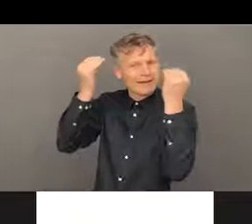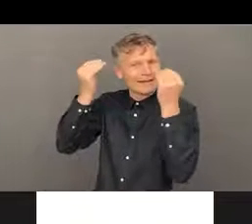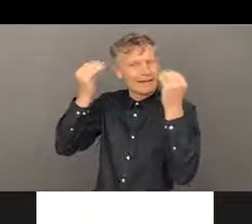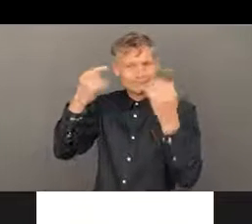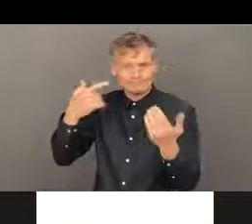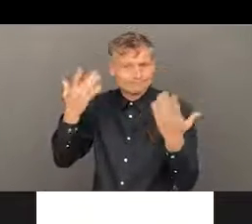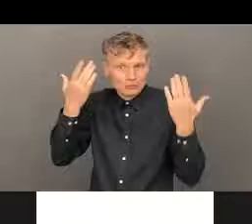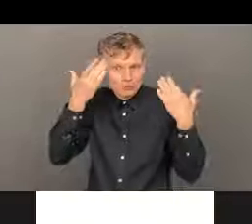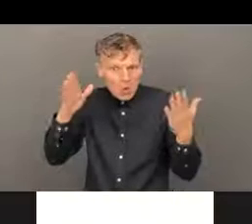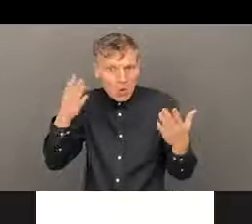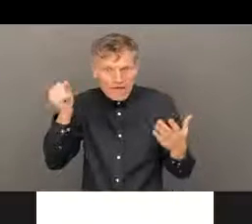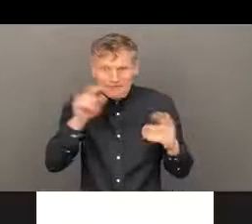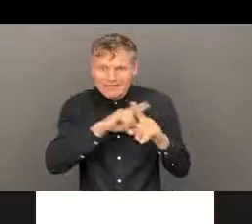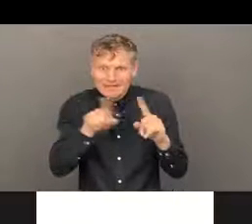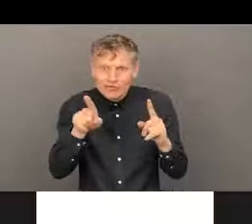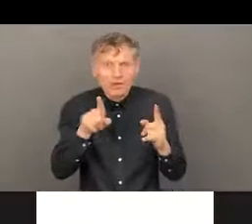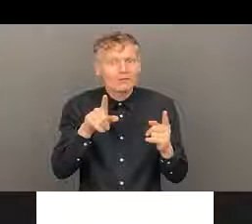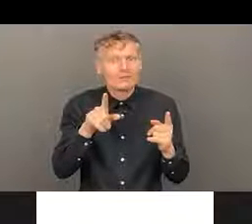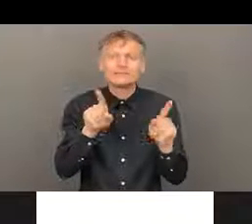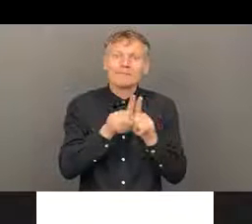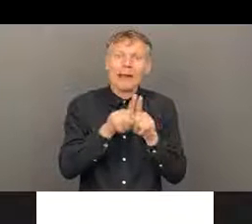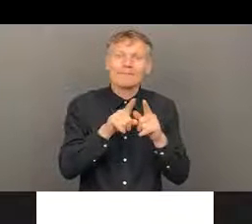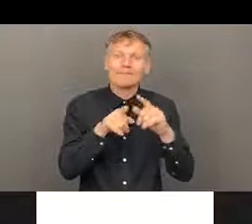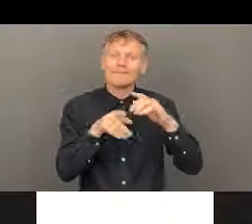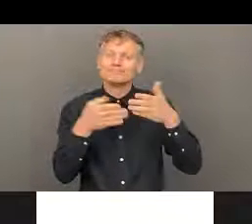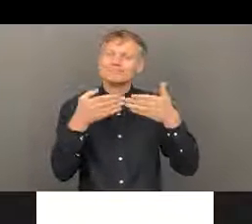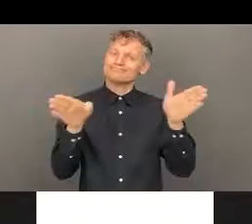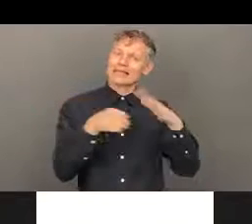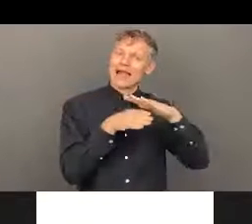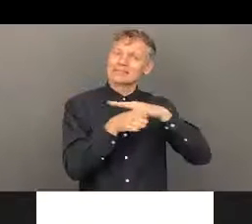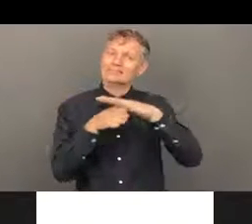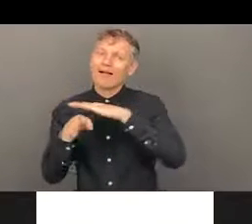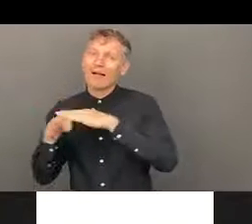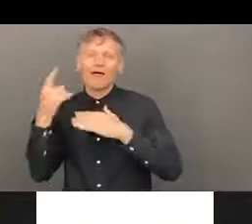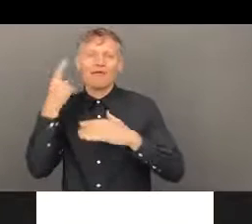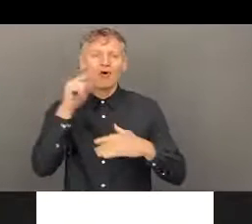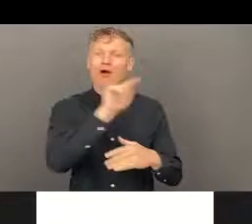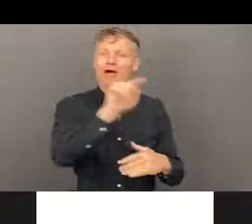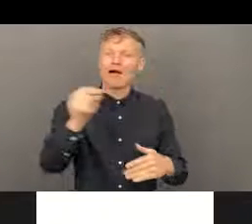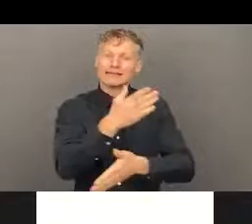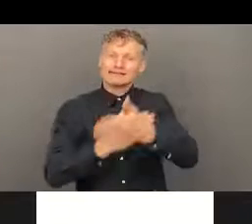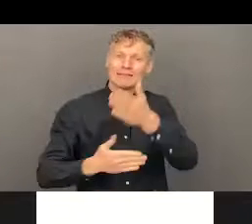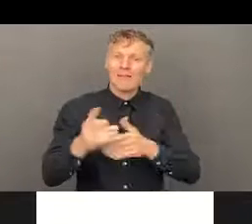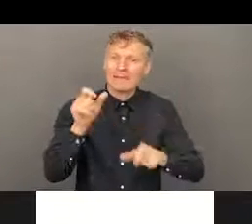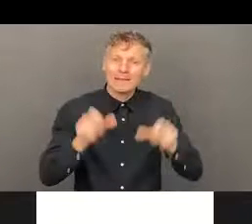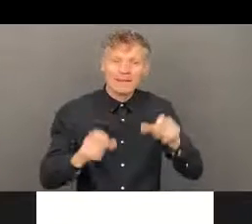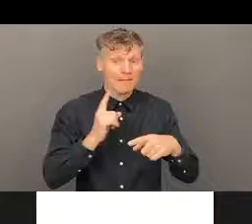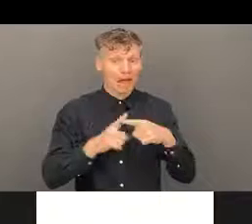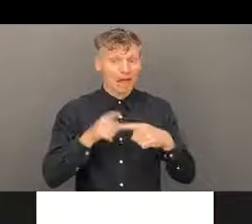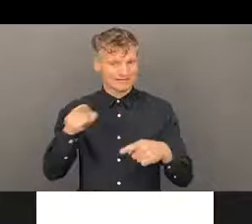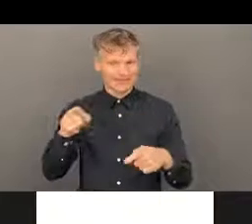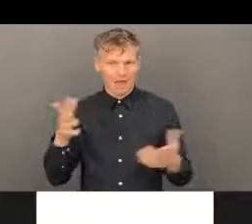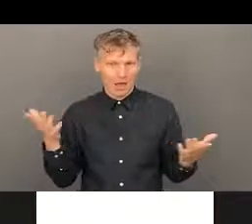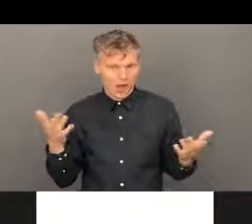There was a lack of training in how to create accessible formats, or there was a lack of budget for interpreters,